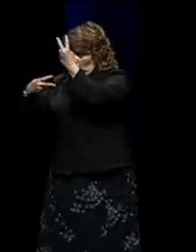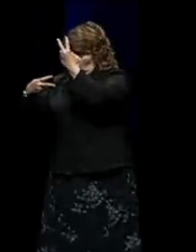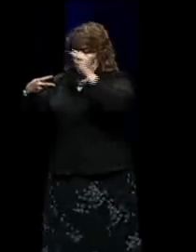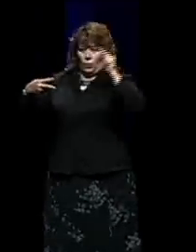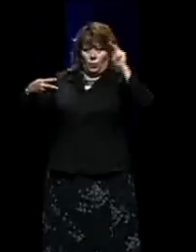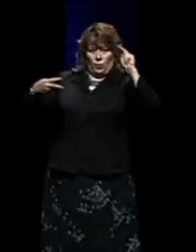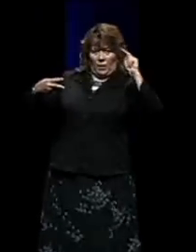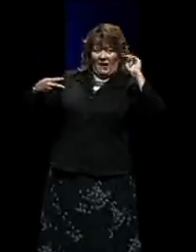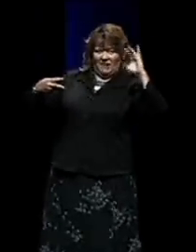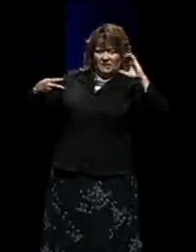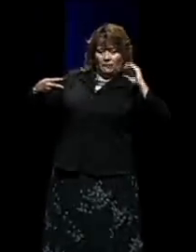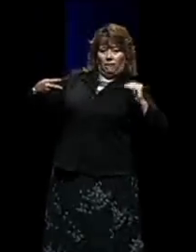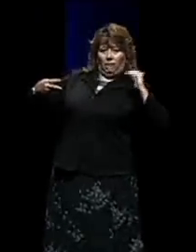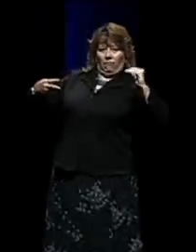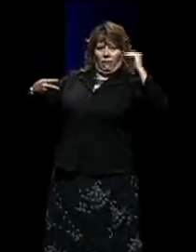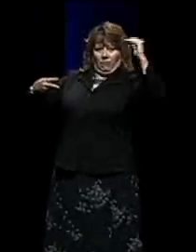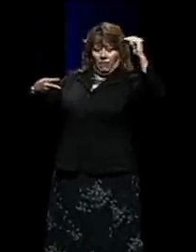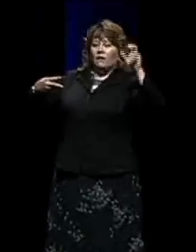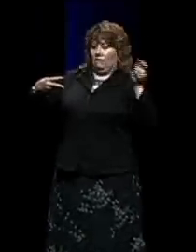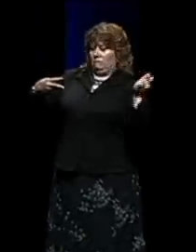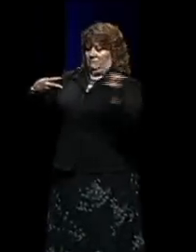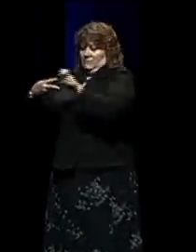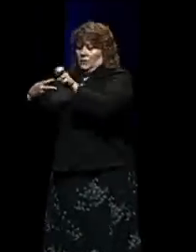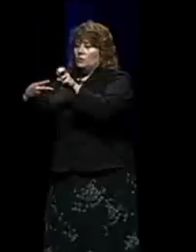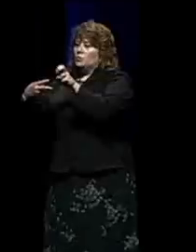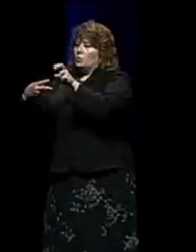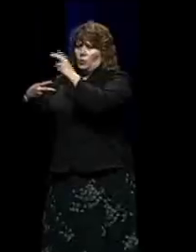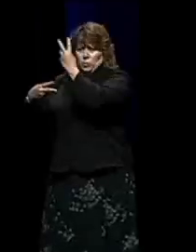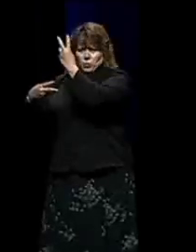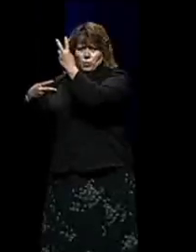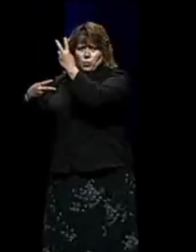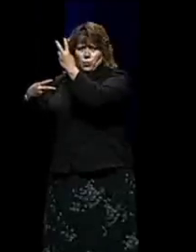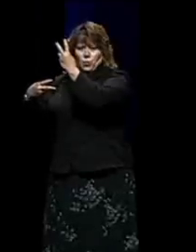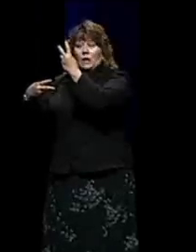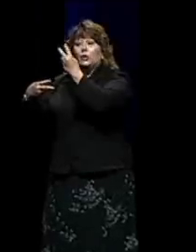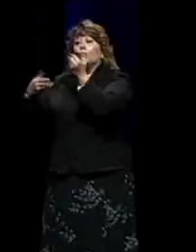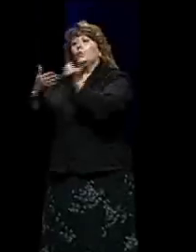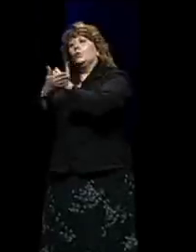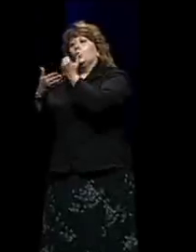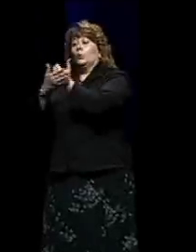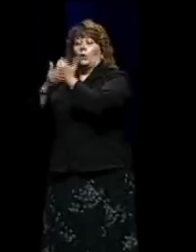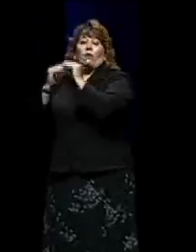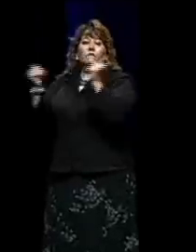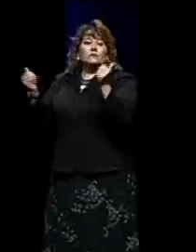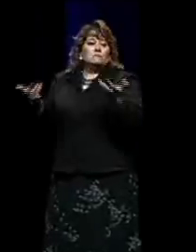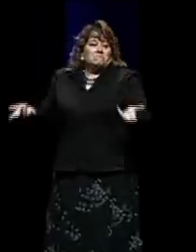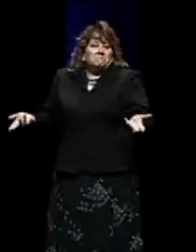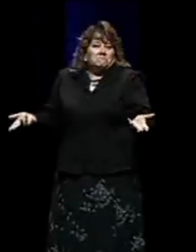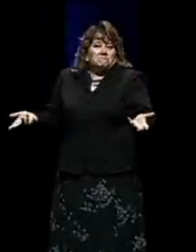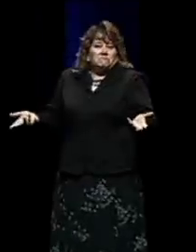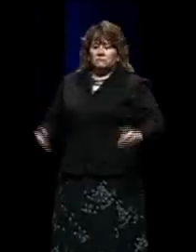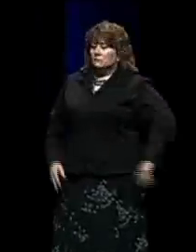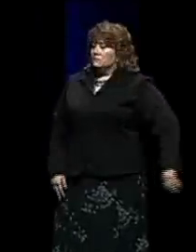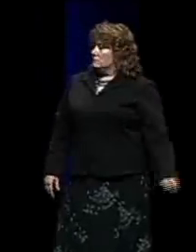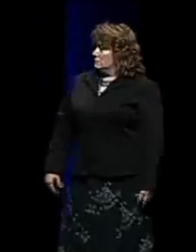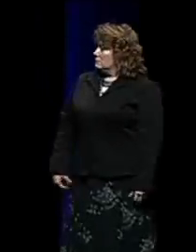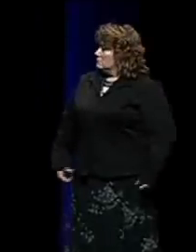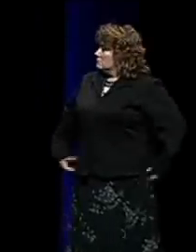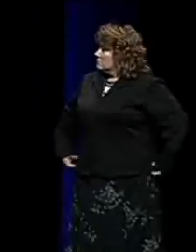Or will all of the three current levels be merged into the NIC level one? What will be